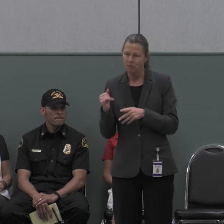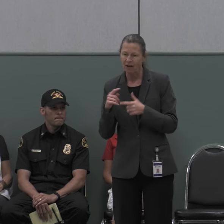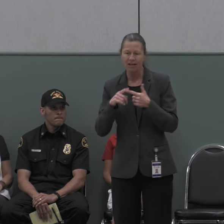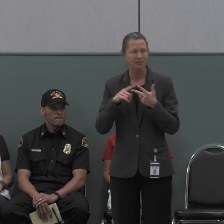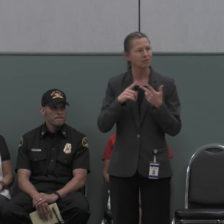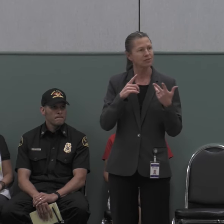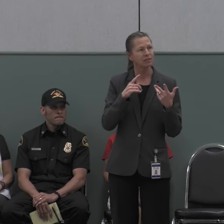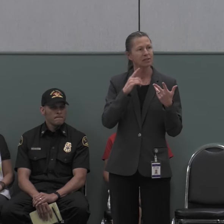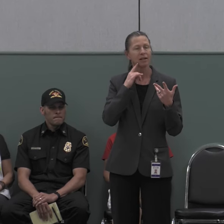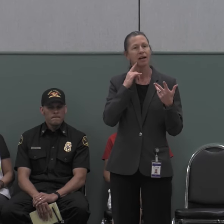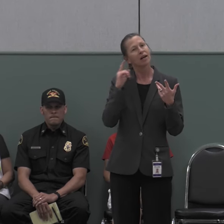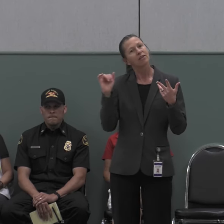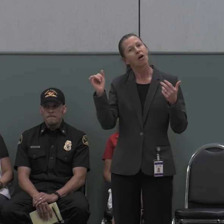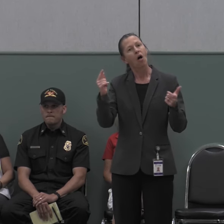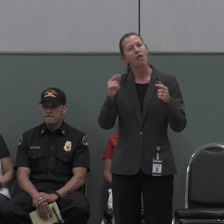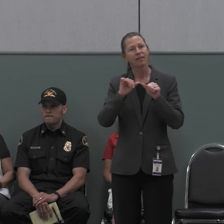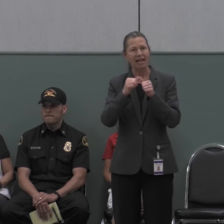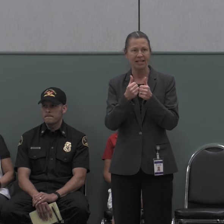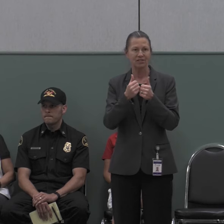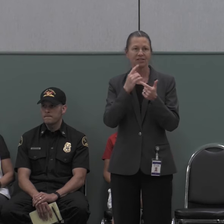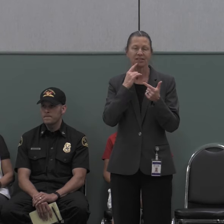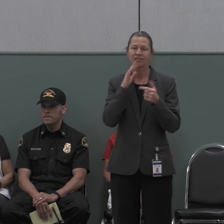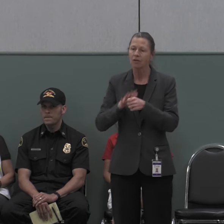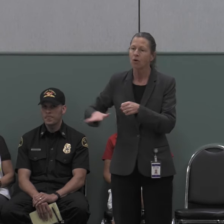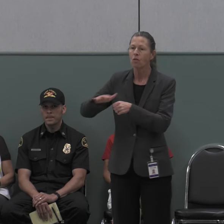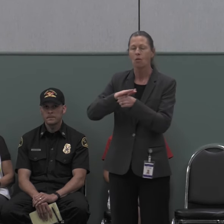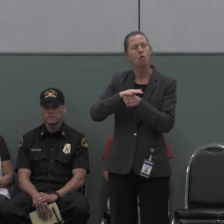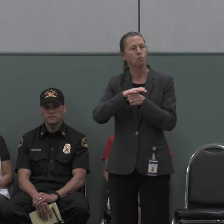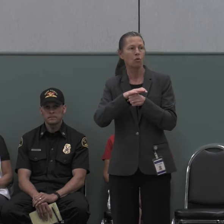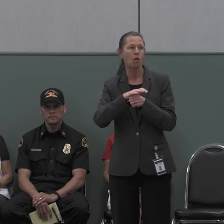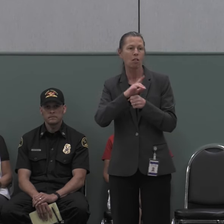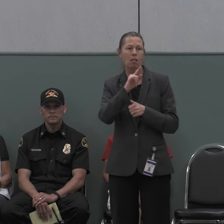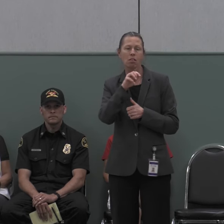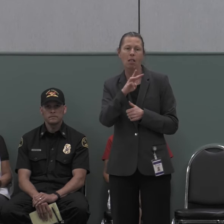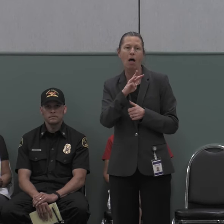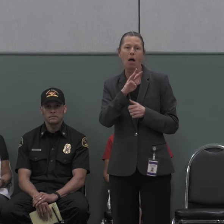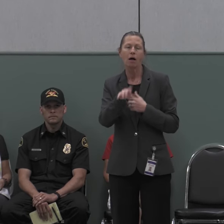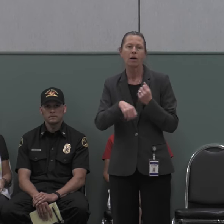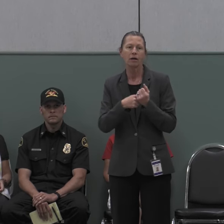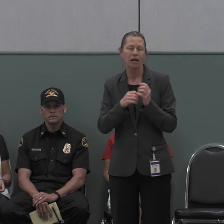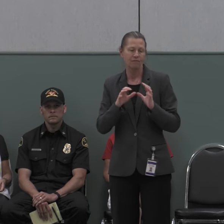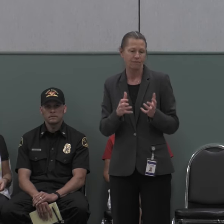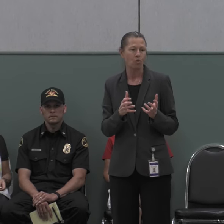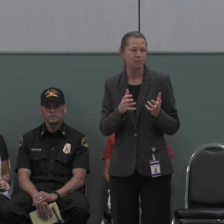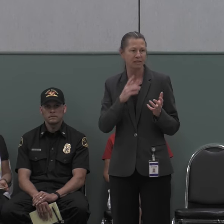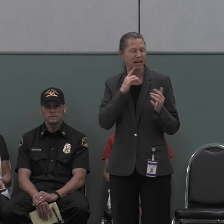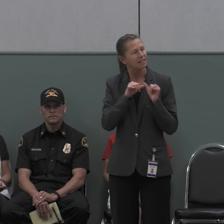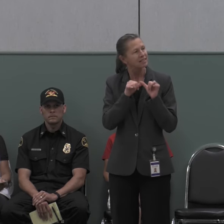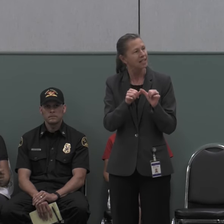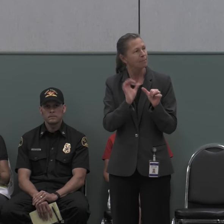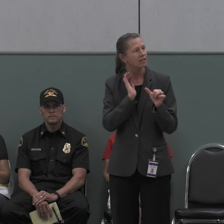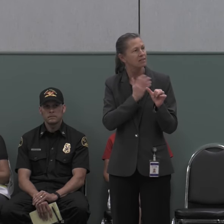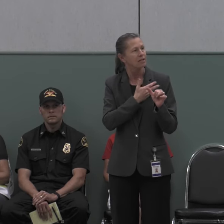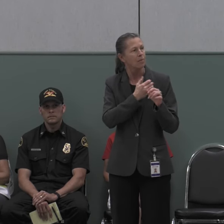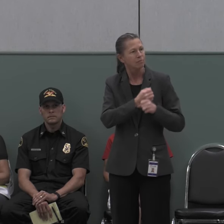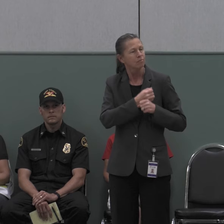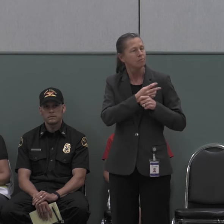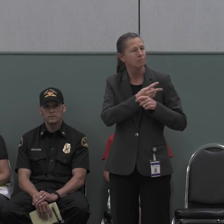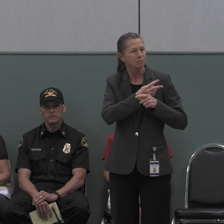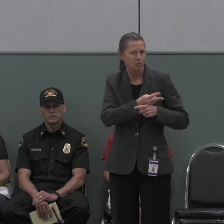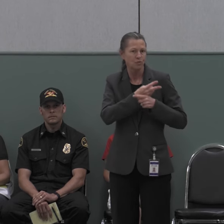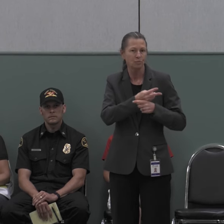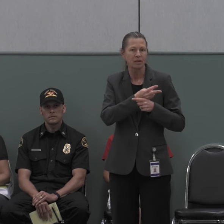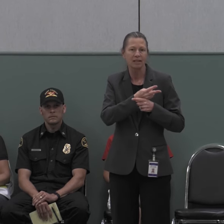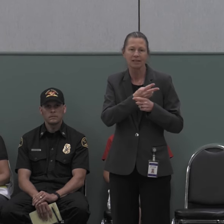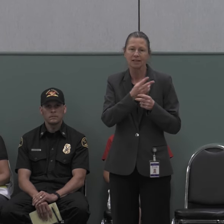the agencies and local law enforcement has kept our office up to speed and have been responsive to all of our inquiries, and